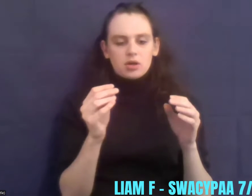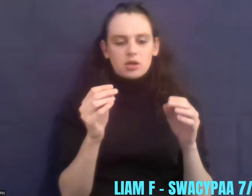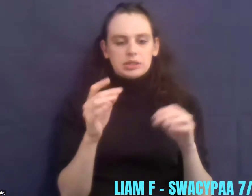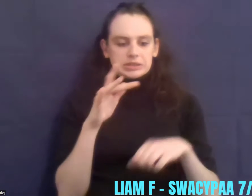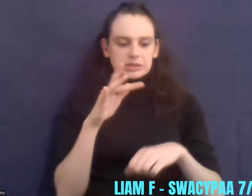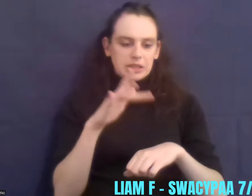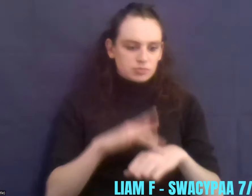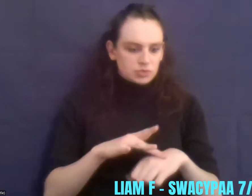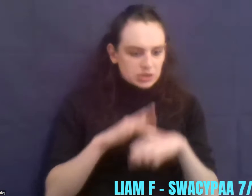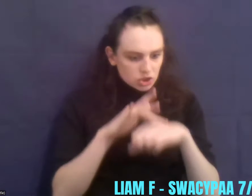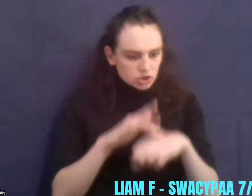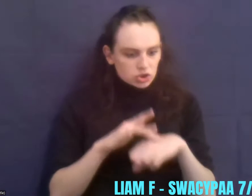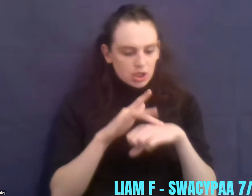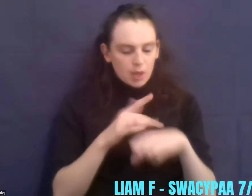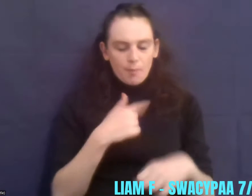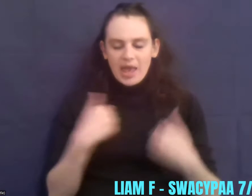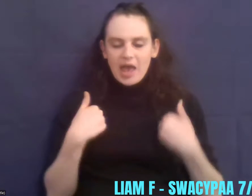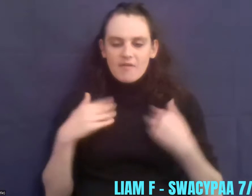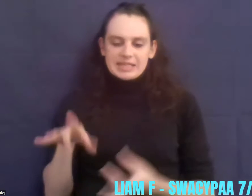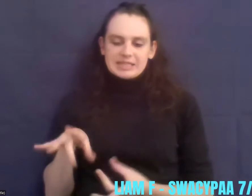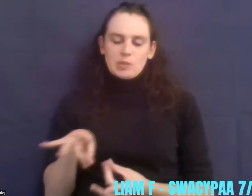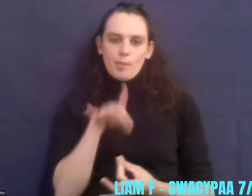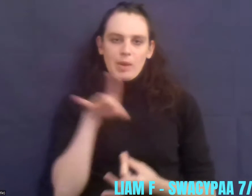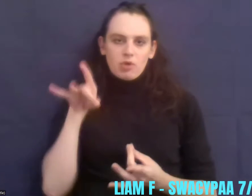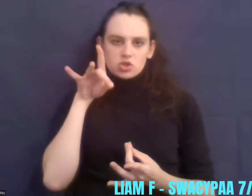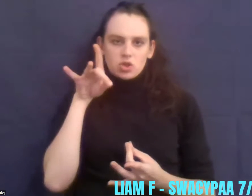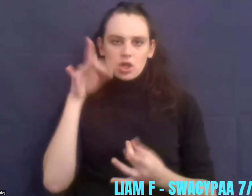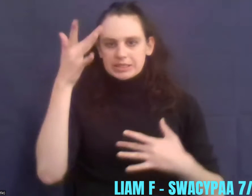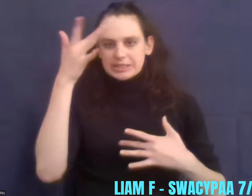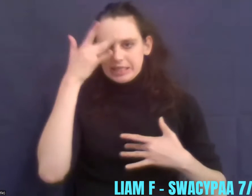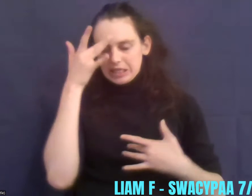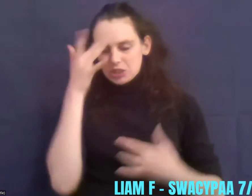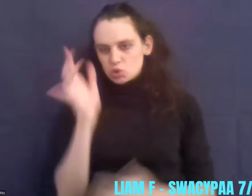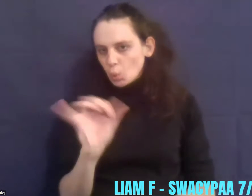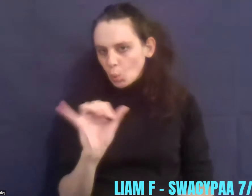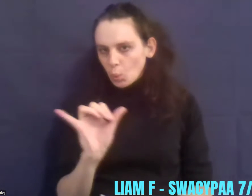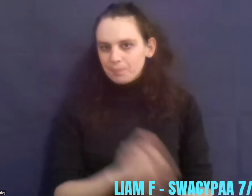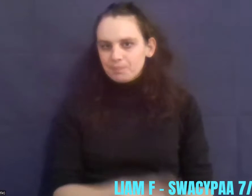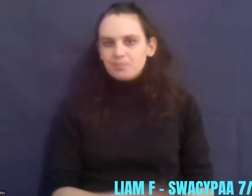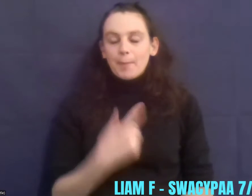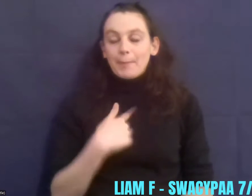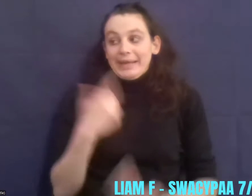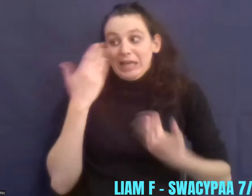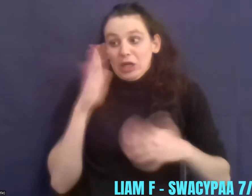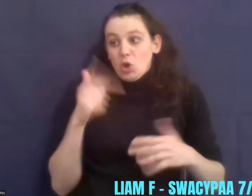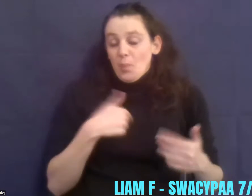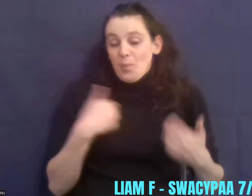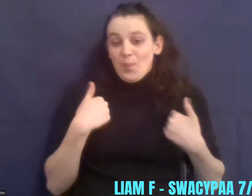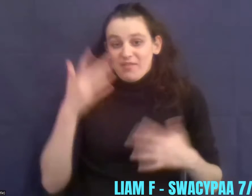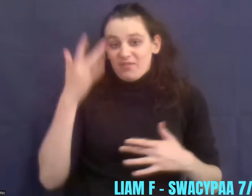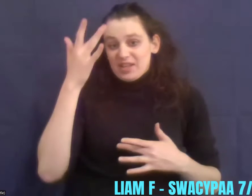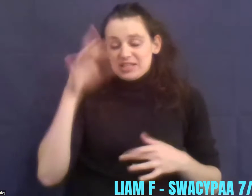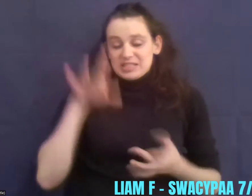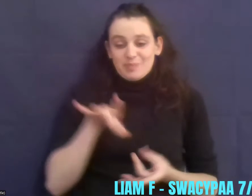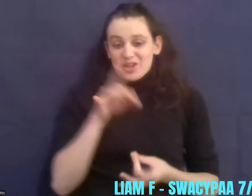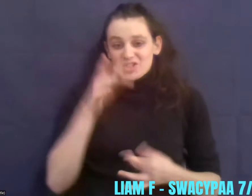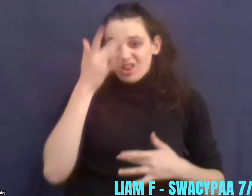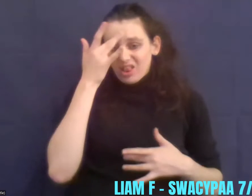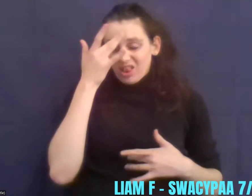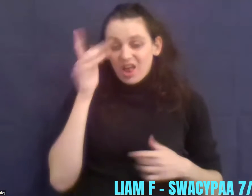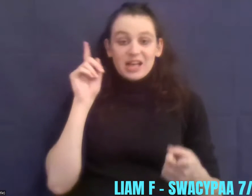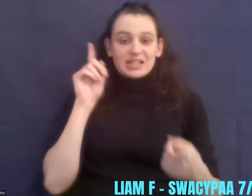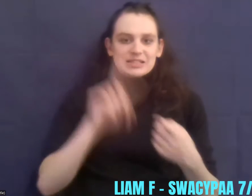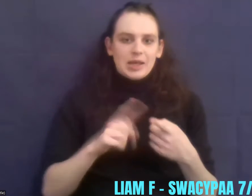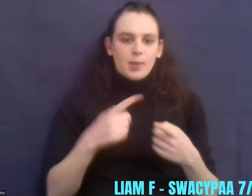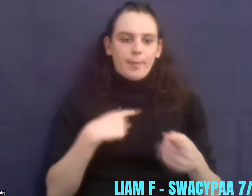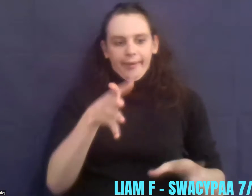a spiritual malady. Um, and I didn't know that I had a spiritual malady until I caught